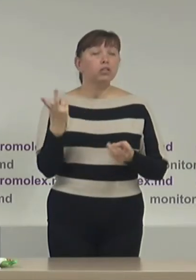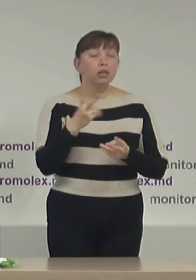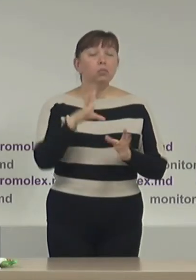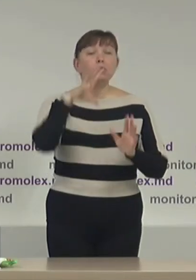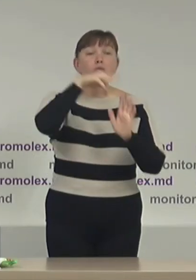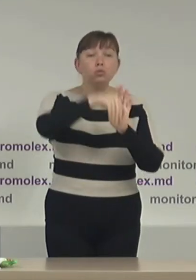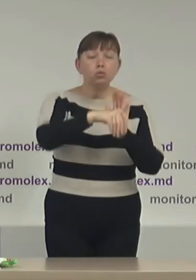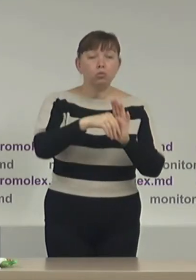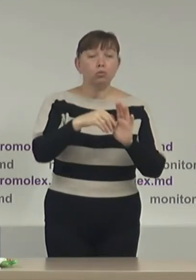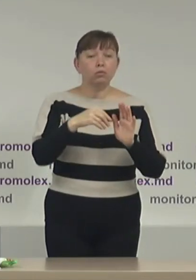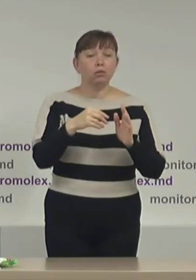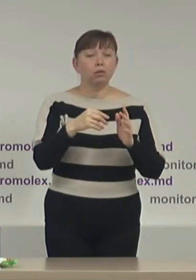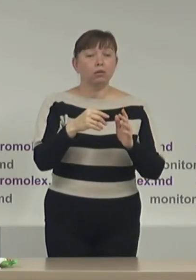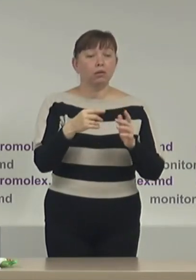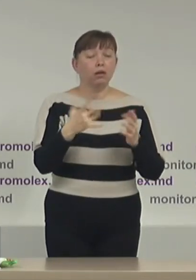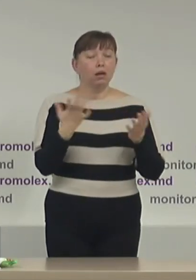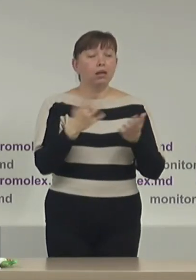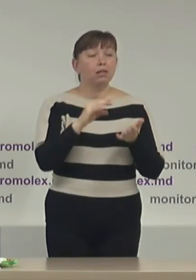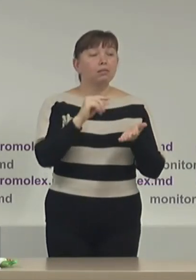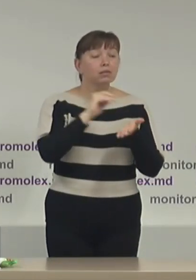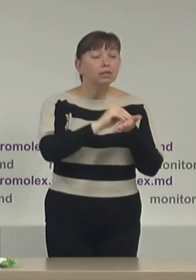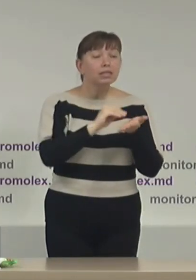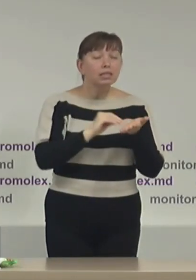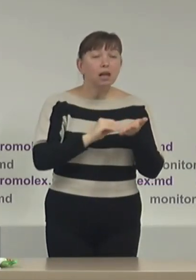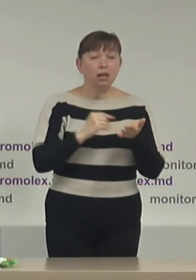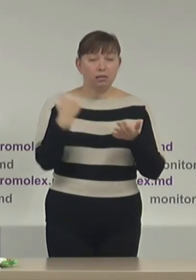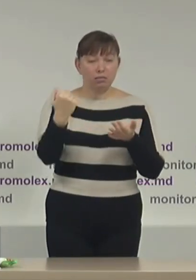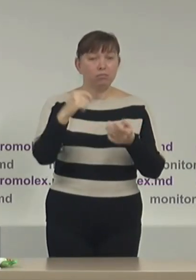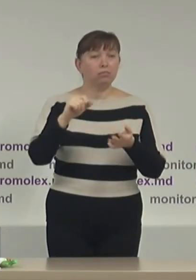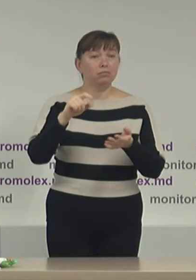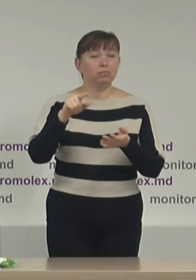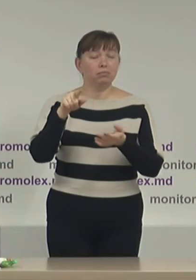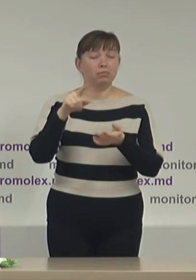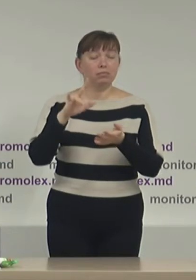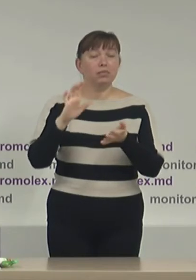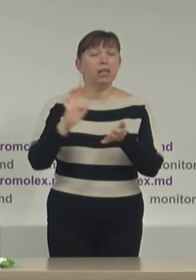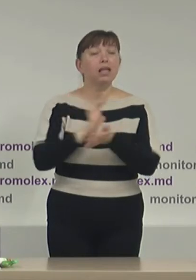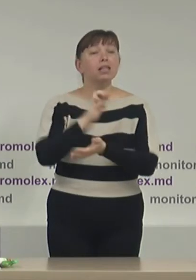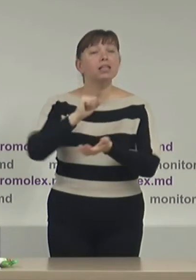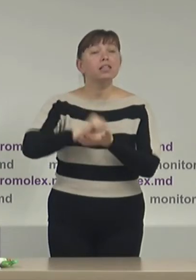And number two, they should include data